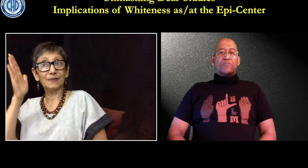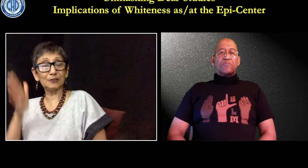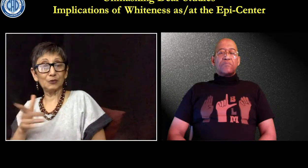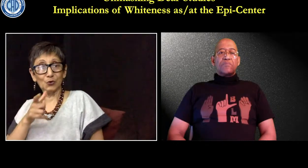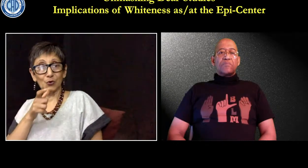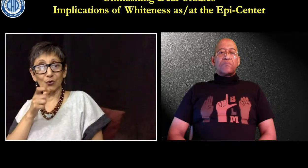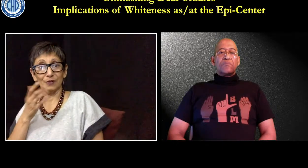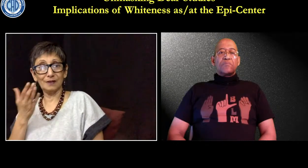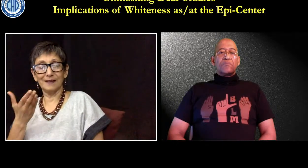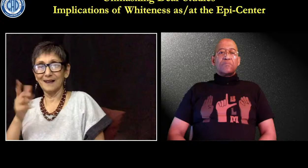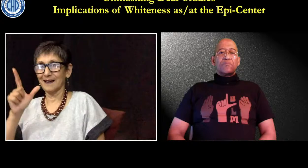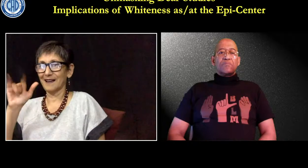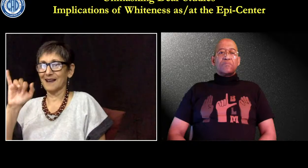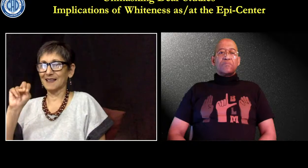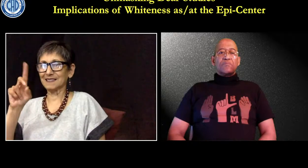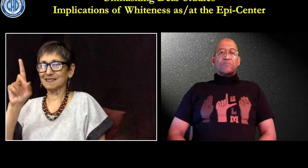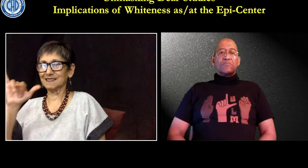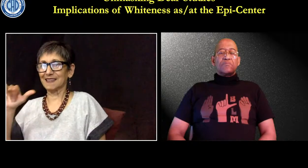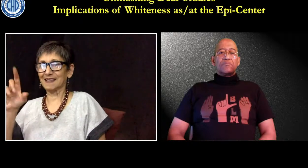as at the Epicenter.